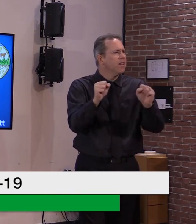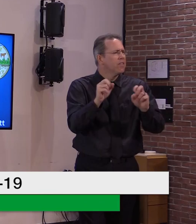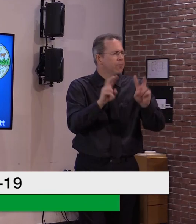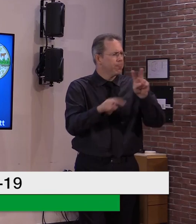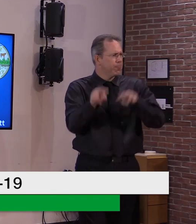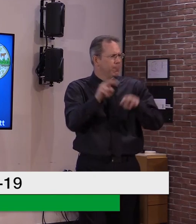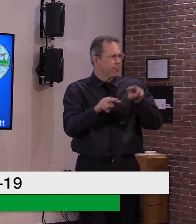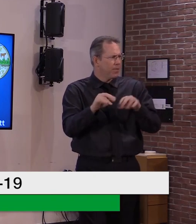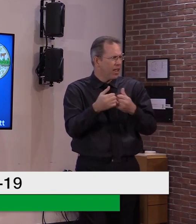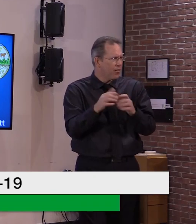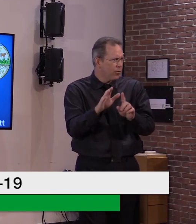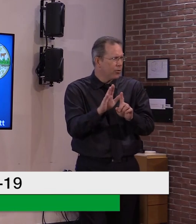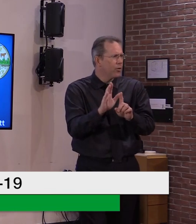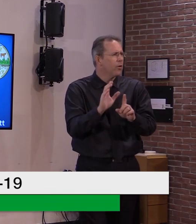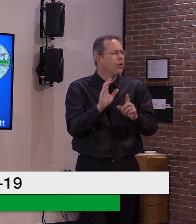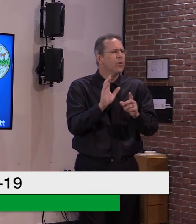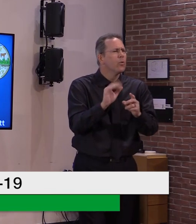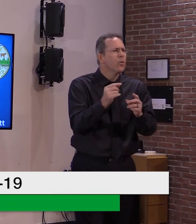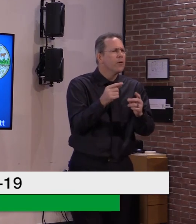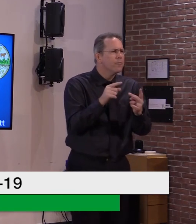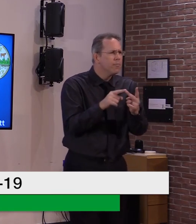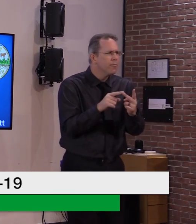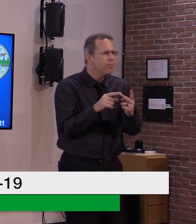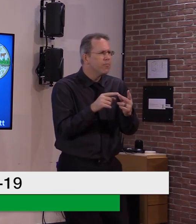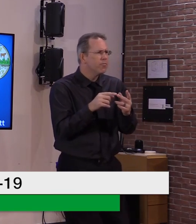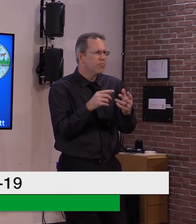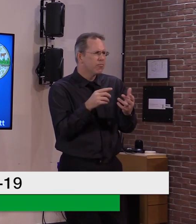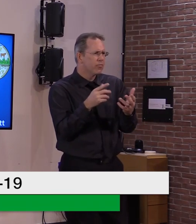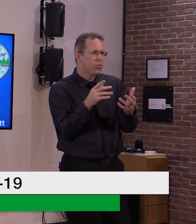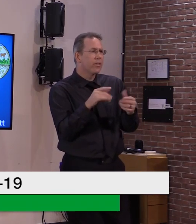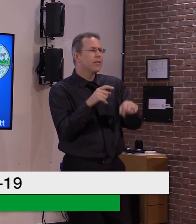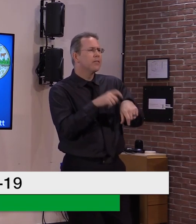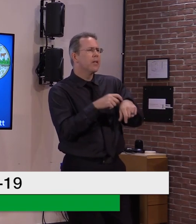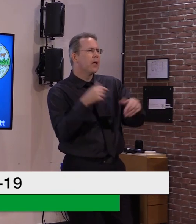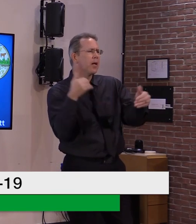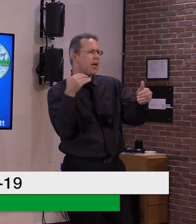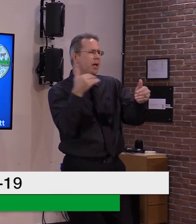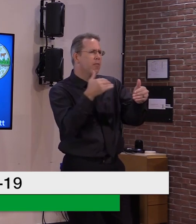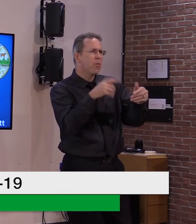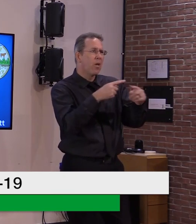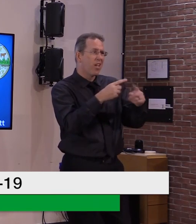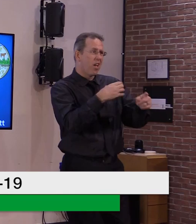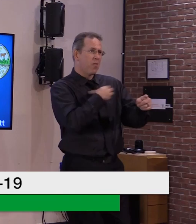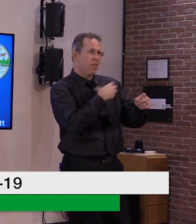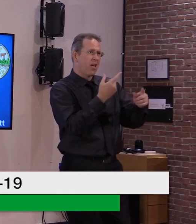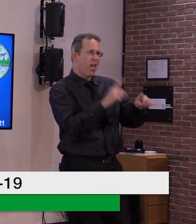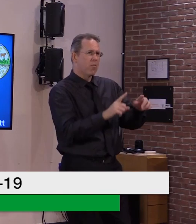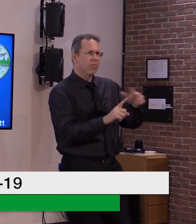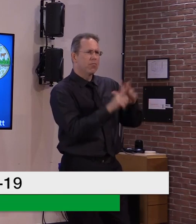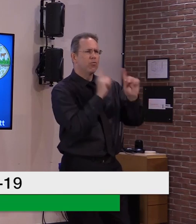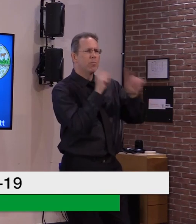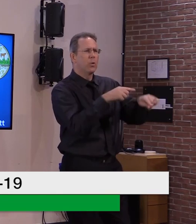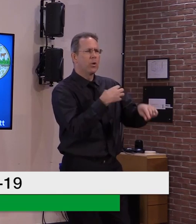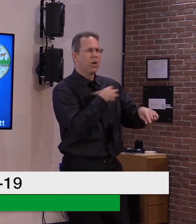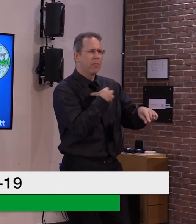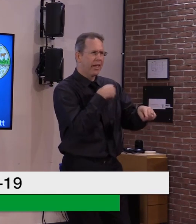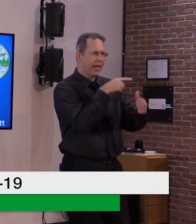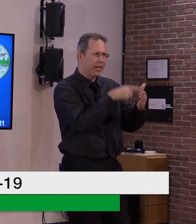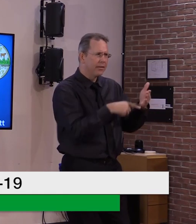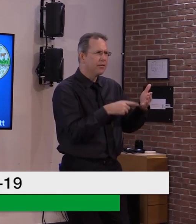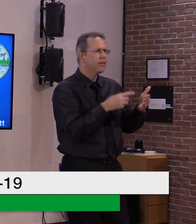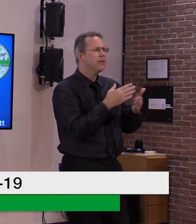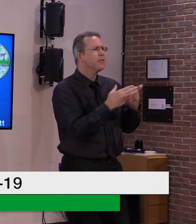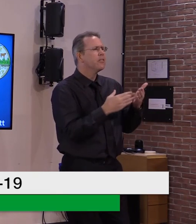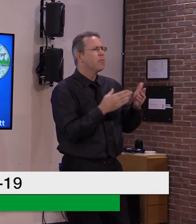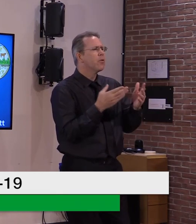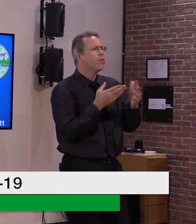complaints uh local agencies are are funneled these uh through the state portal and often they're you